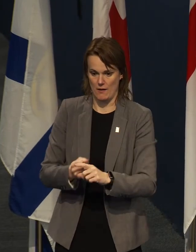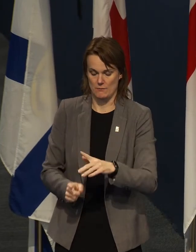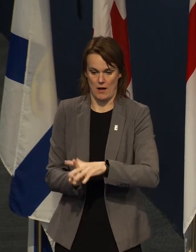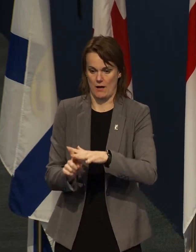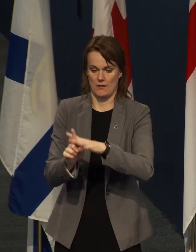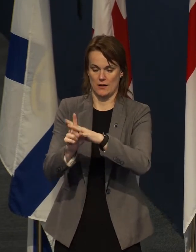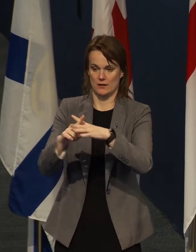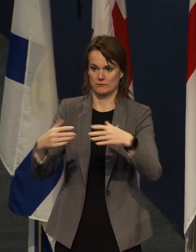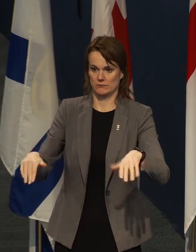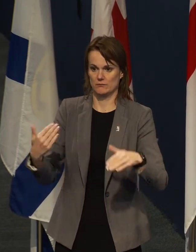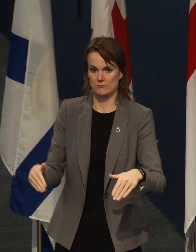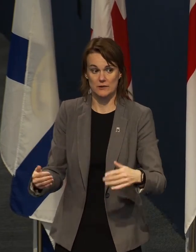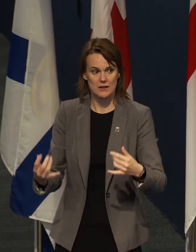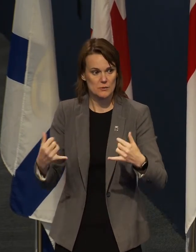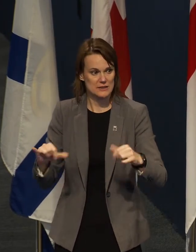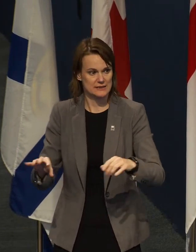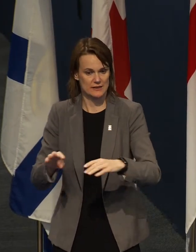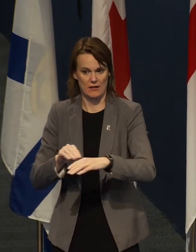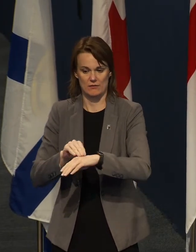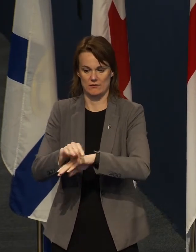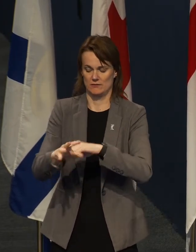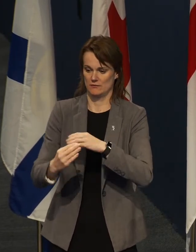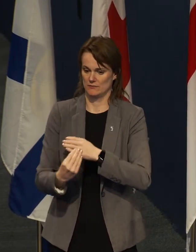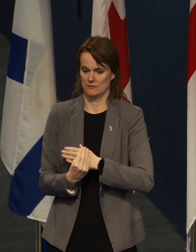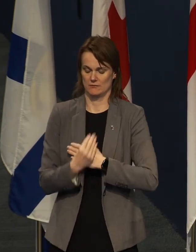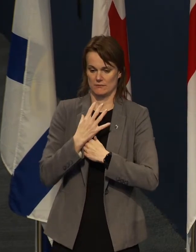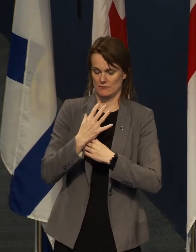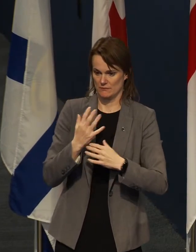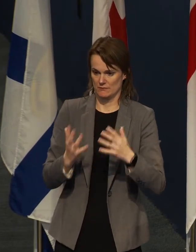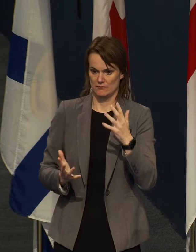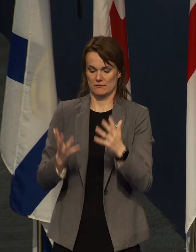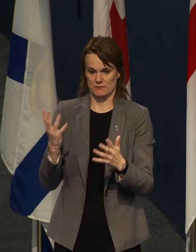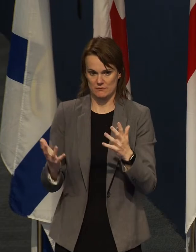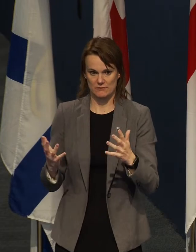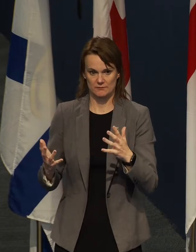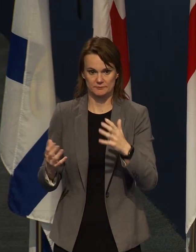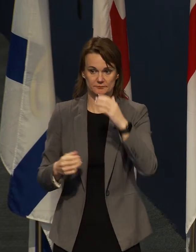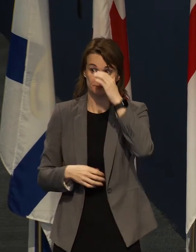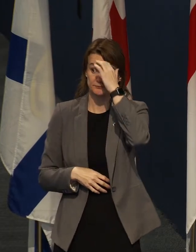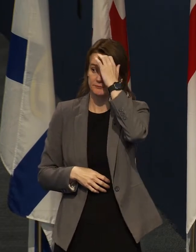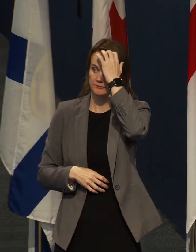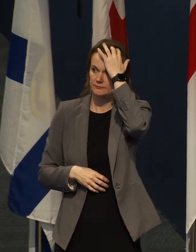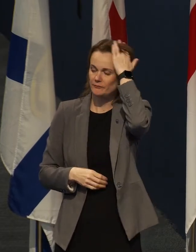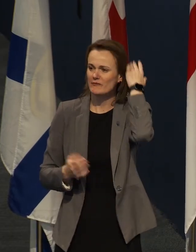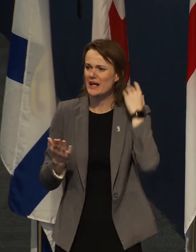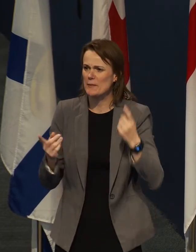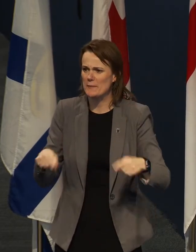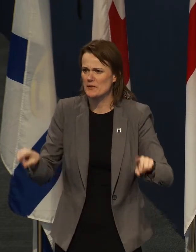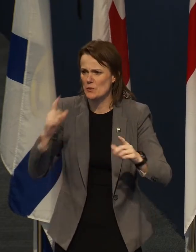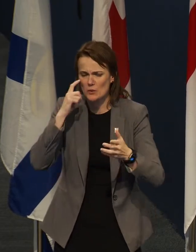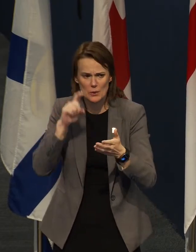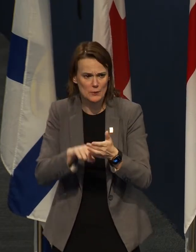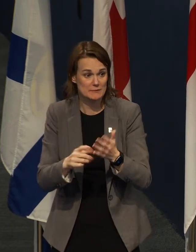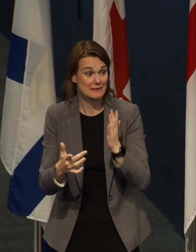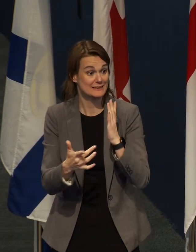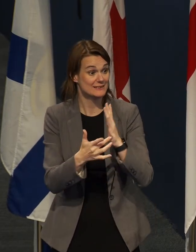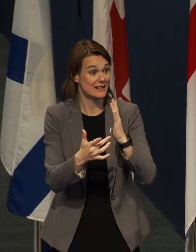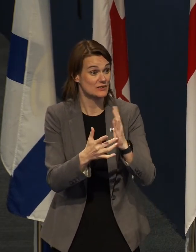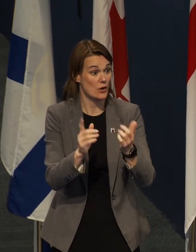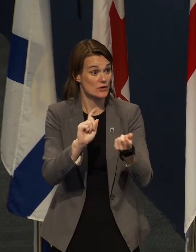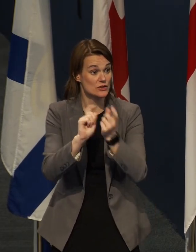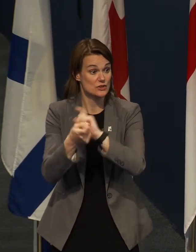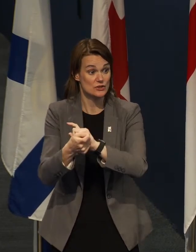to dramatically shape our lives. Not sure about you, but the amount and speed of technological change